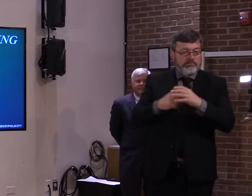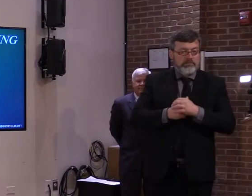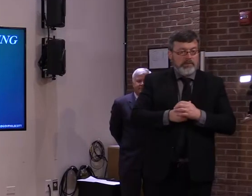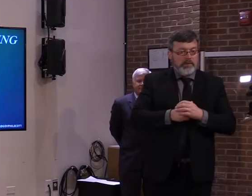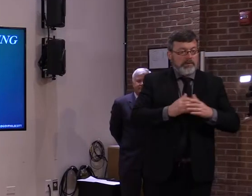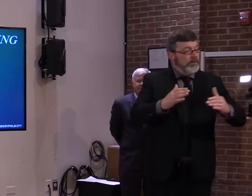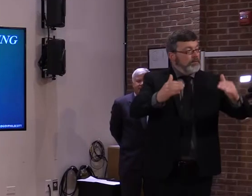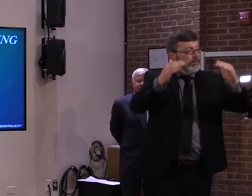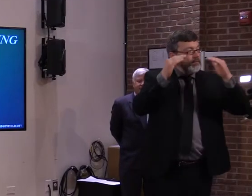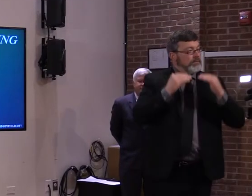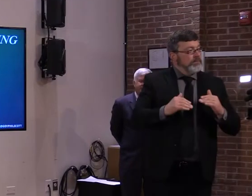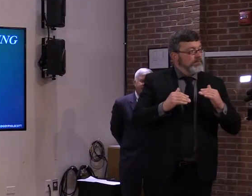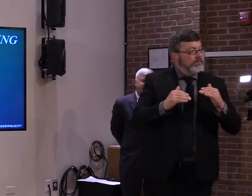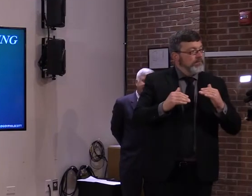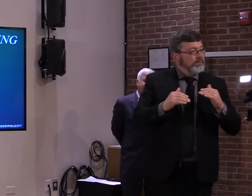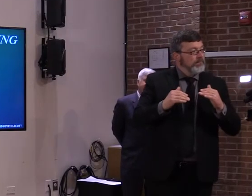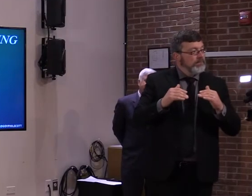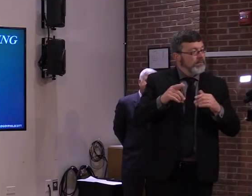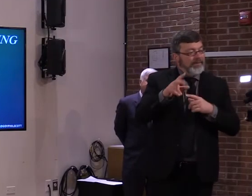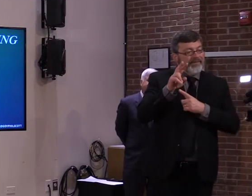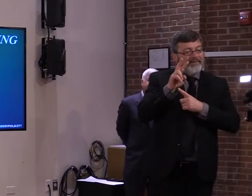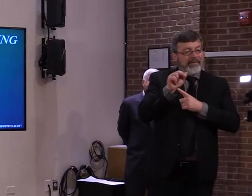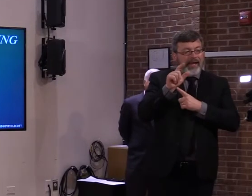Lisa Loomis, The Valley Reporter.